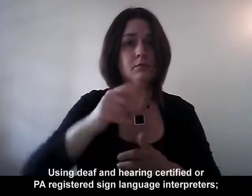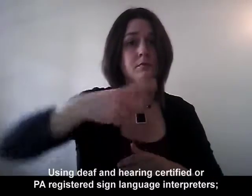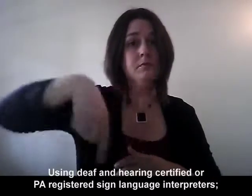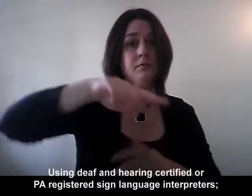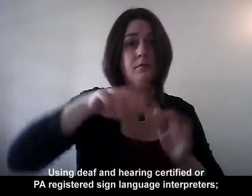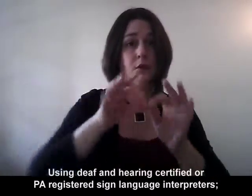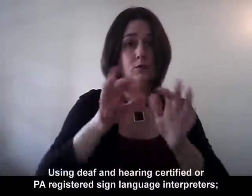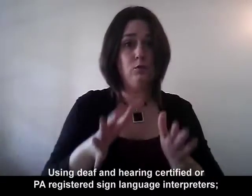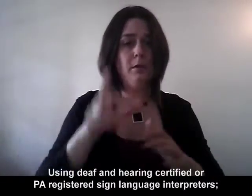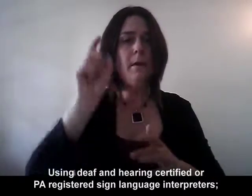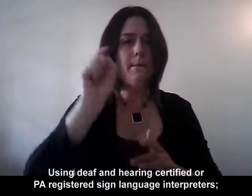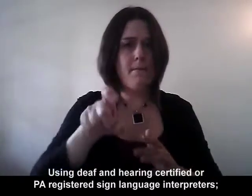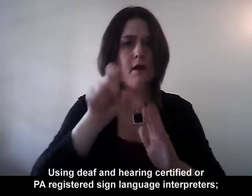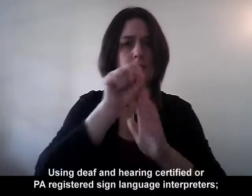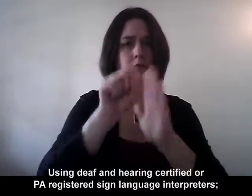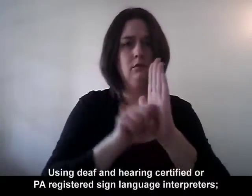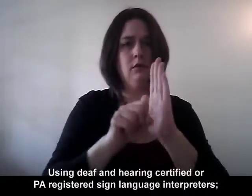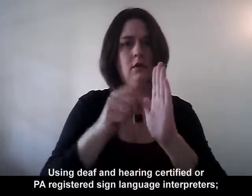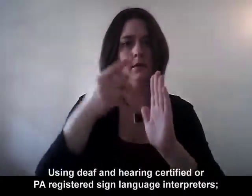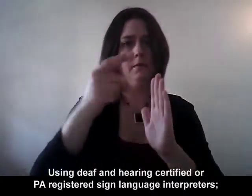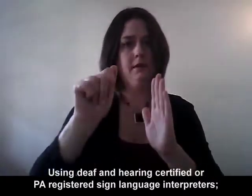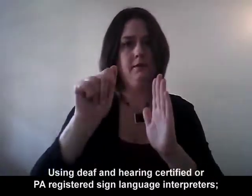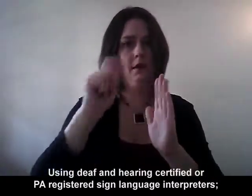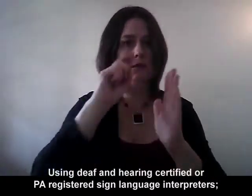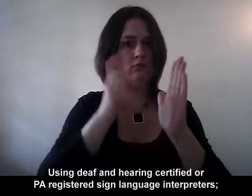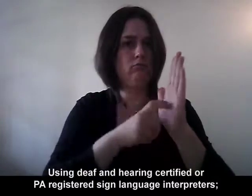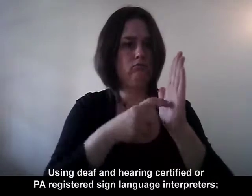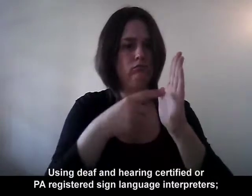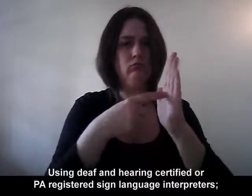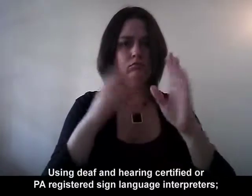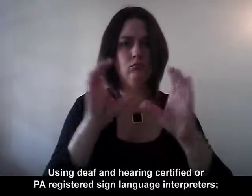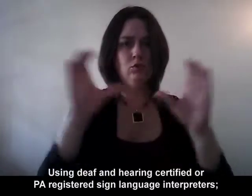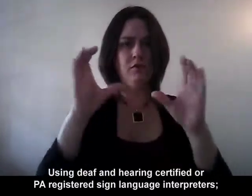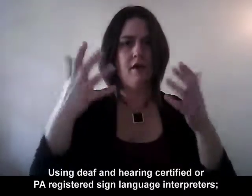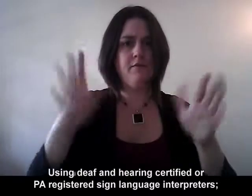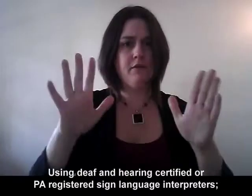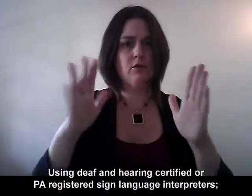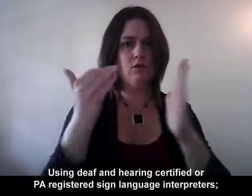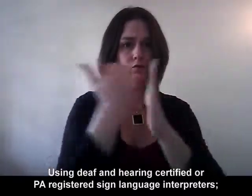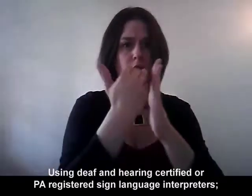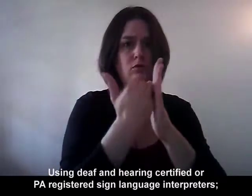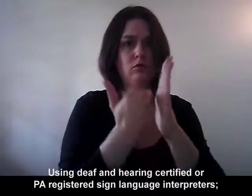using deaf and hearing certified or PA registered sign language interpreters,